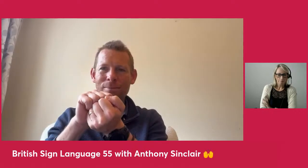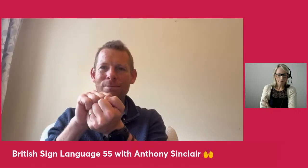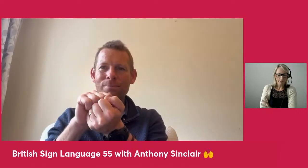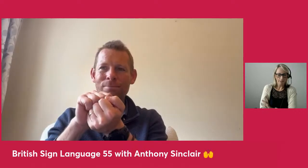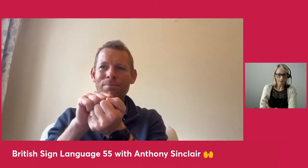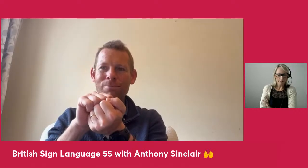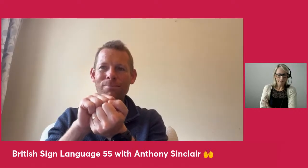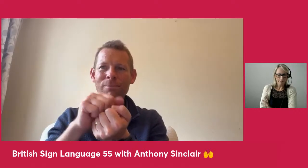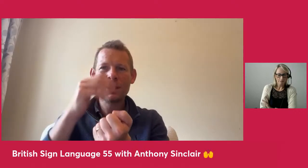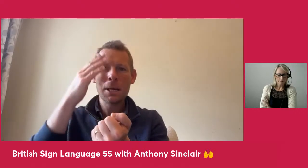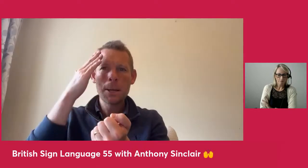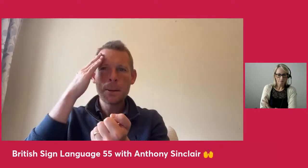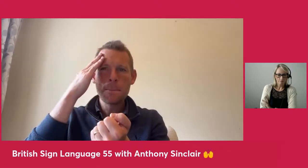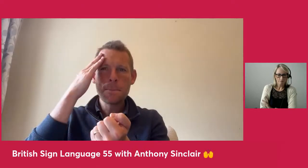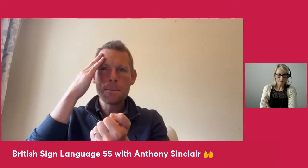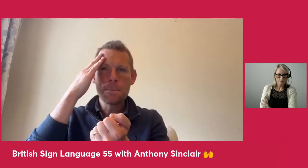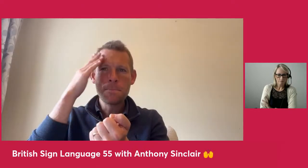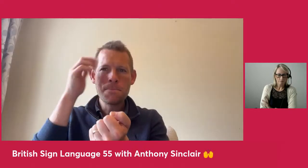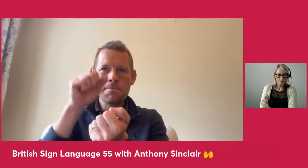Memory.